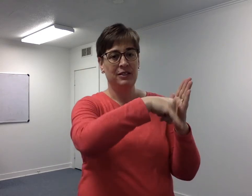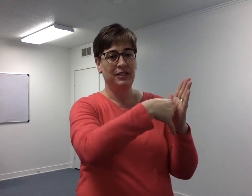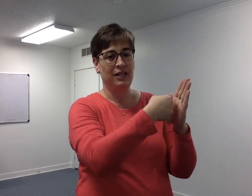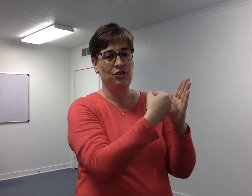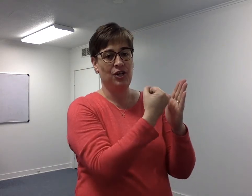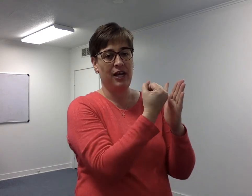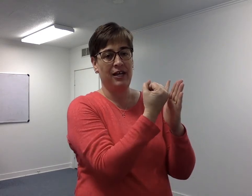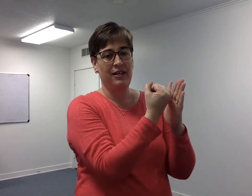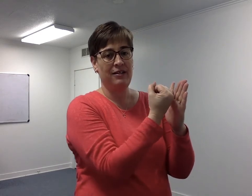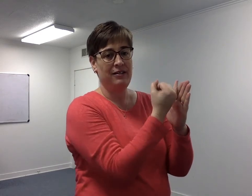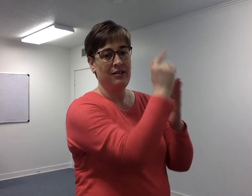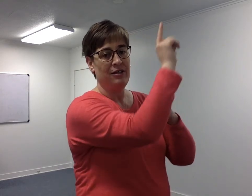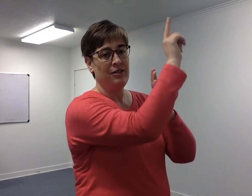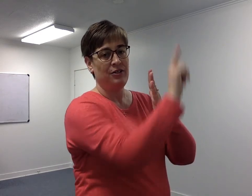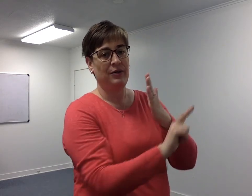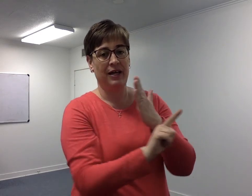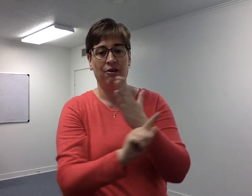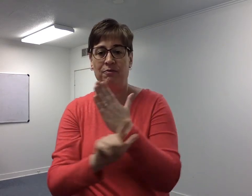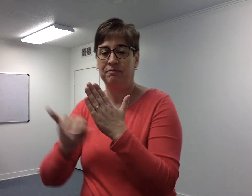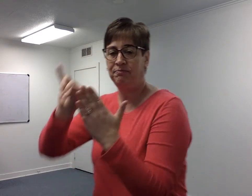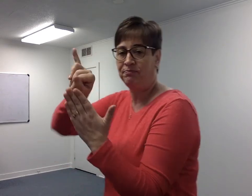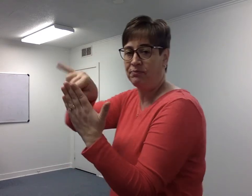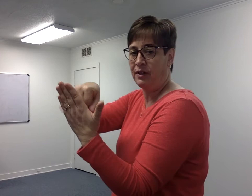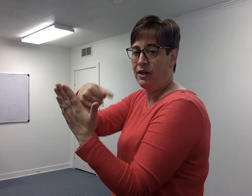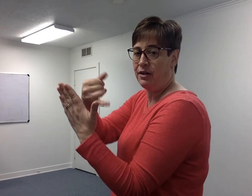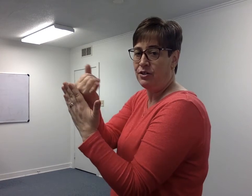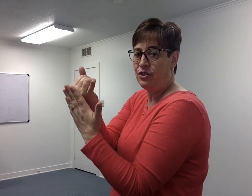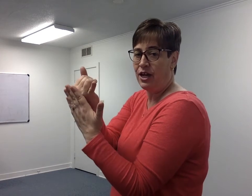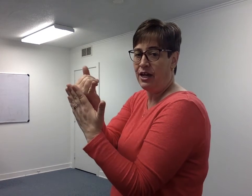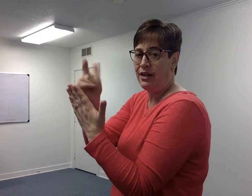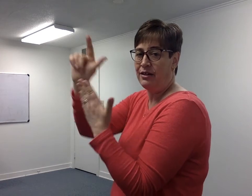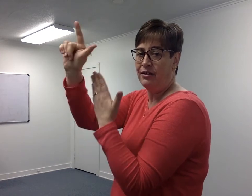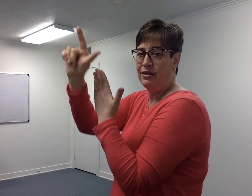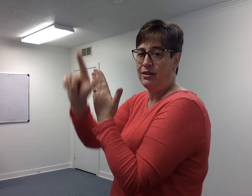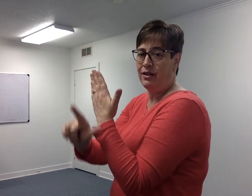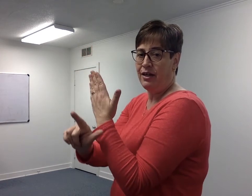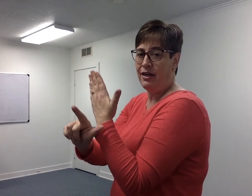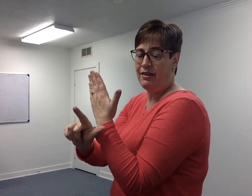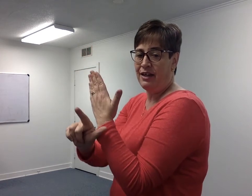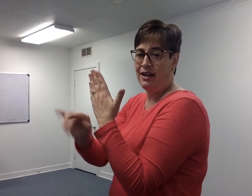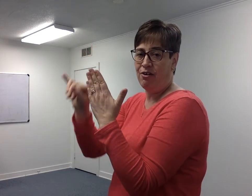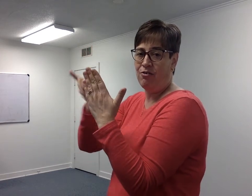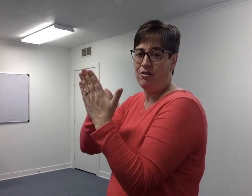Yeah, J to an L. J, and then an L.